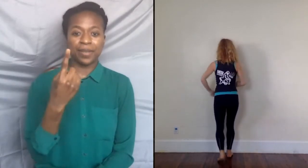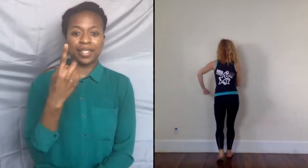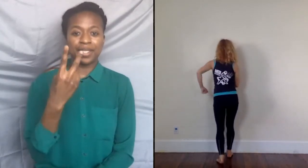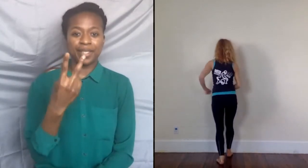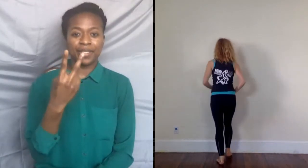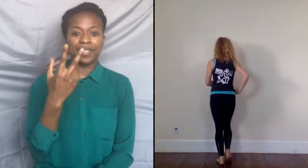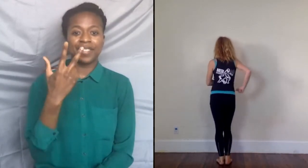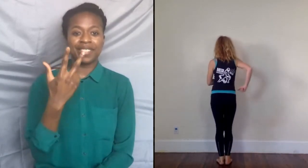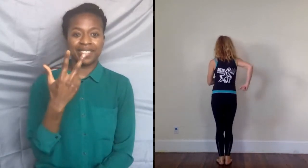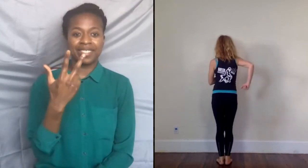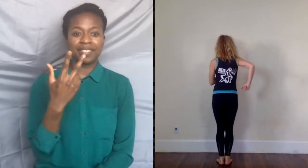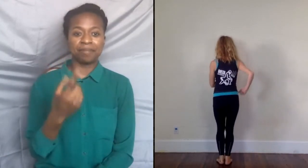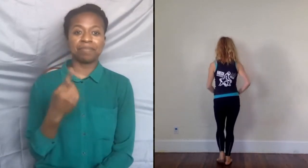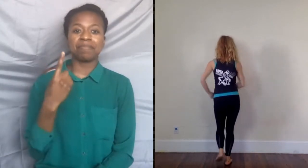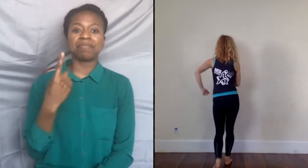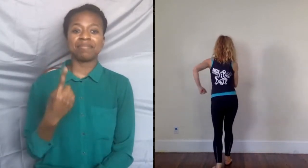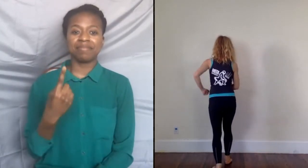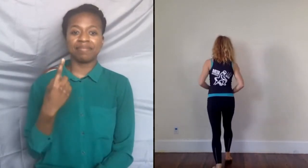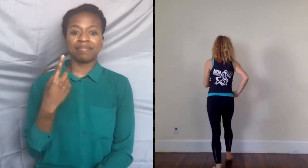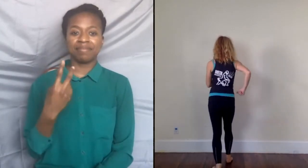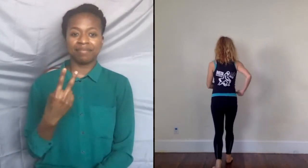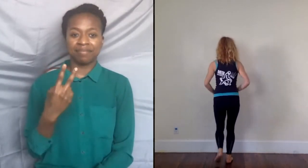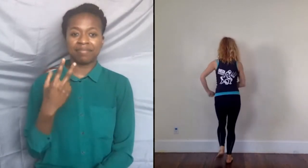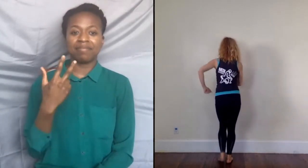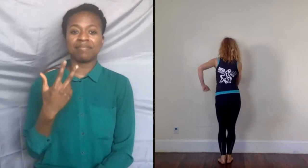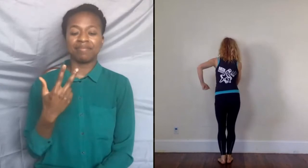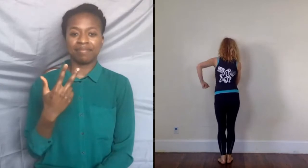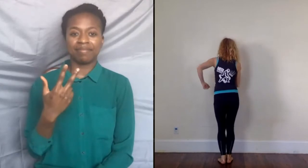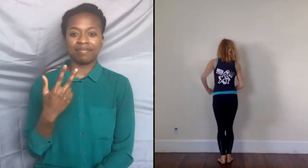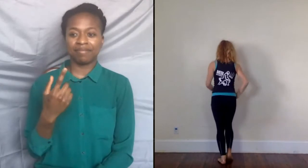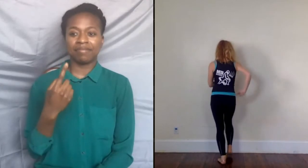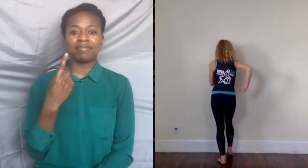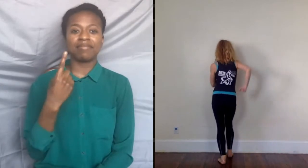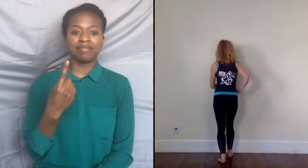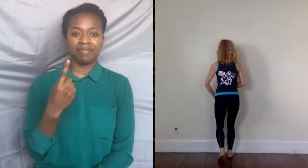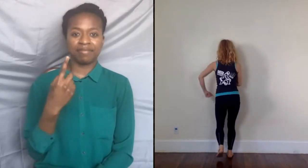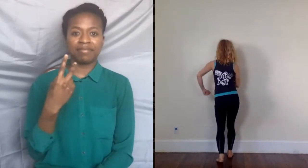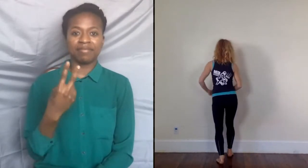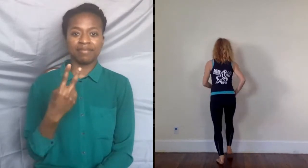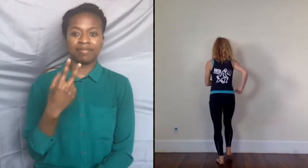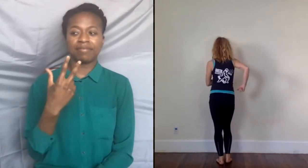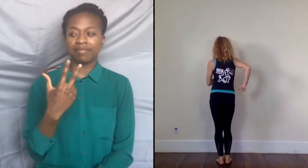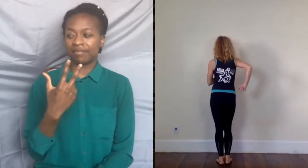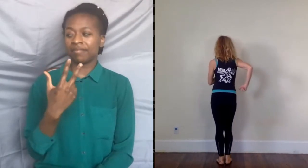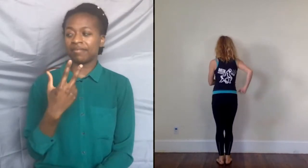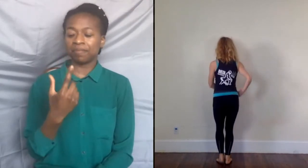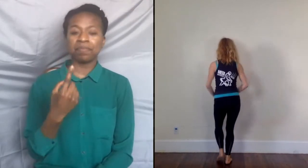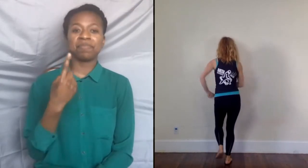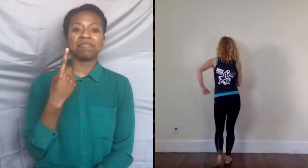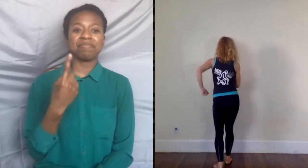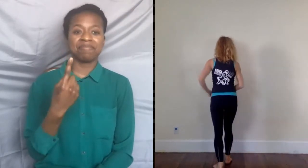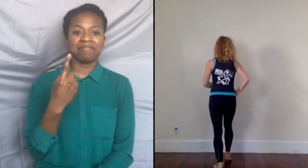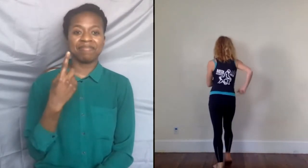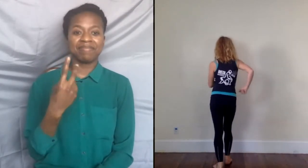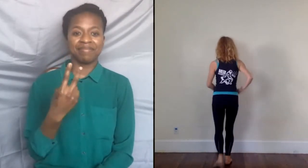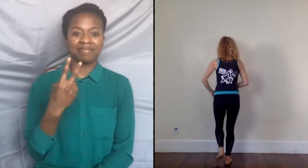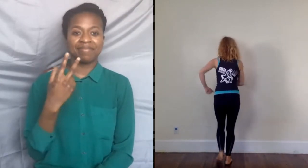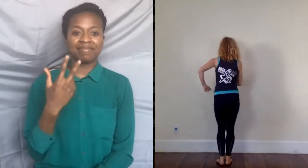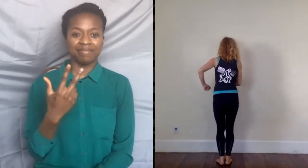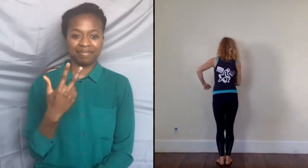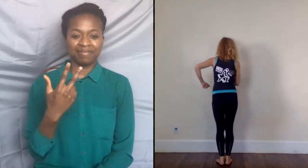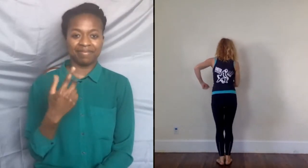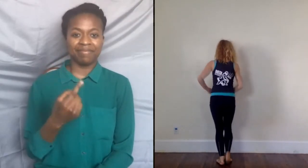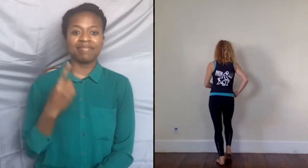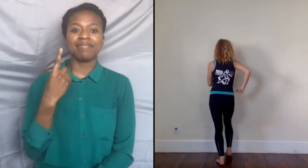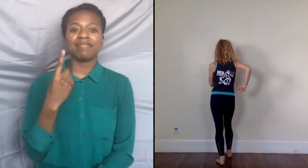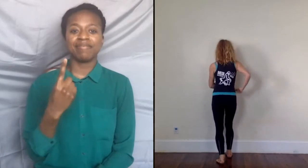1, 2, 3, and back, 2, 3, and 1, 2, 3, and back, 2,